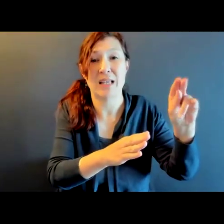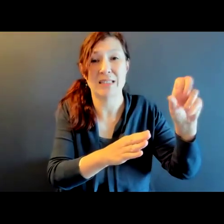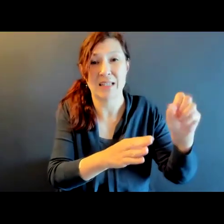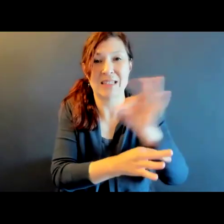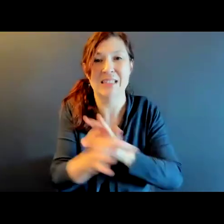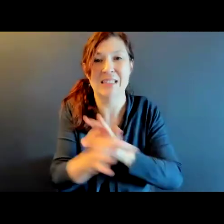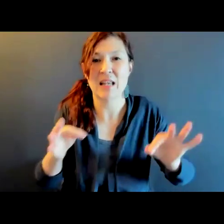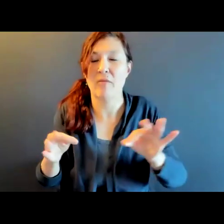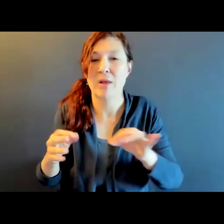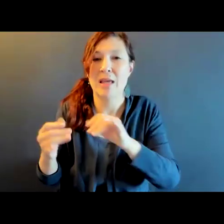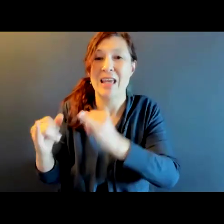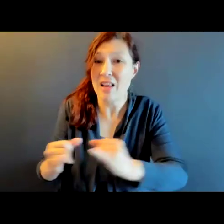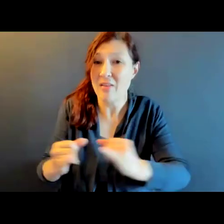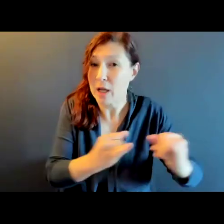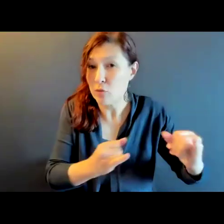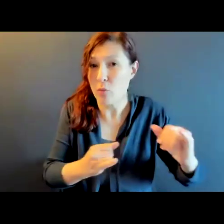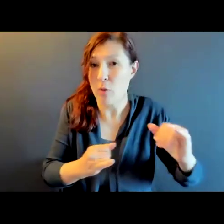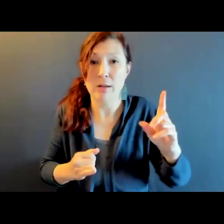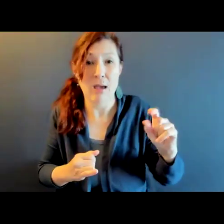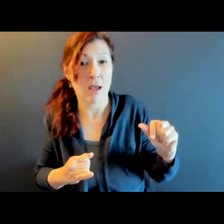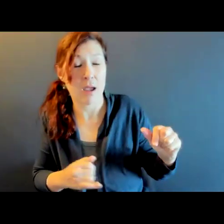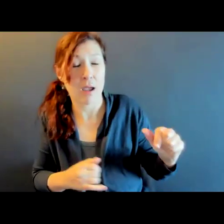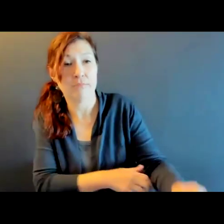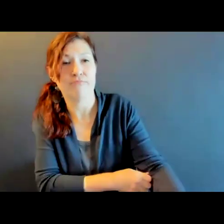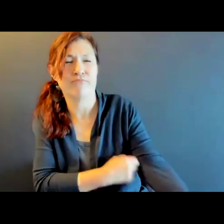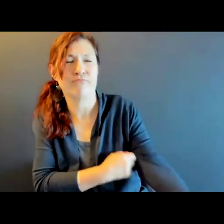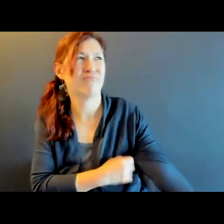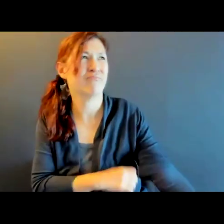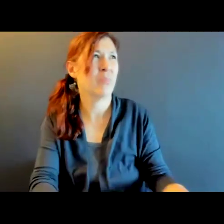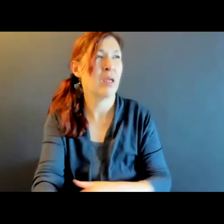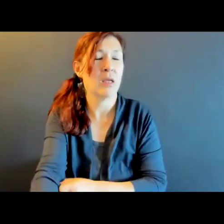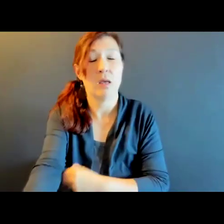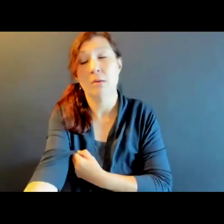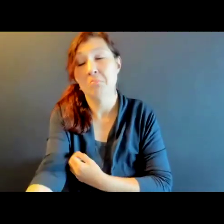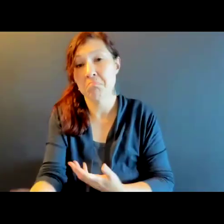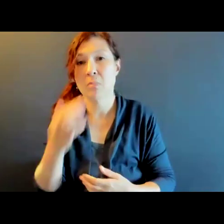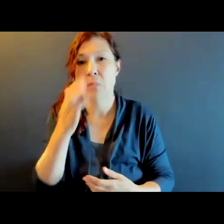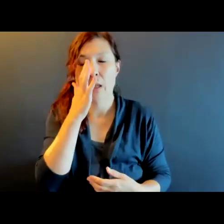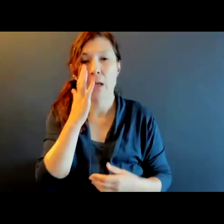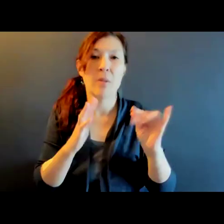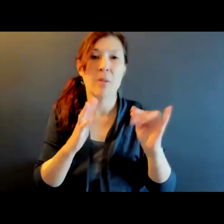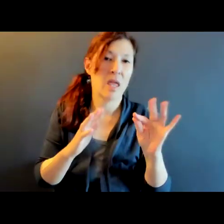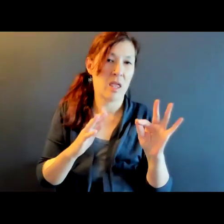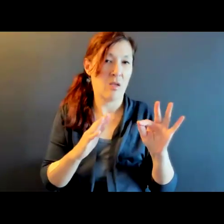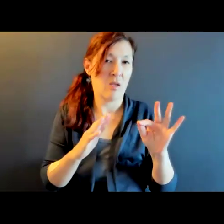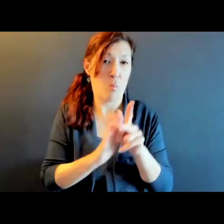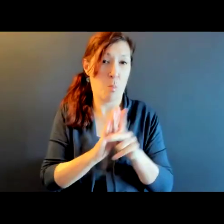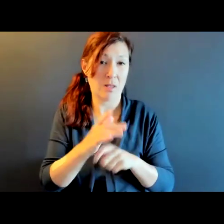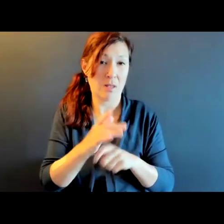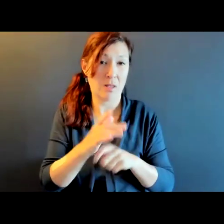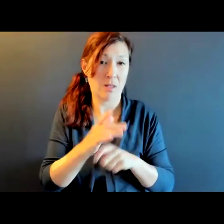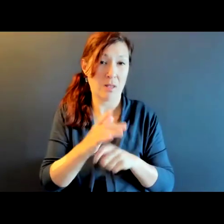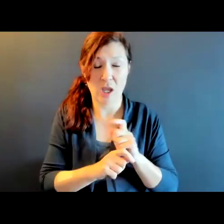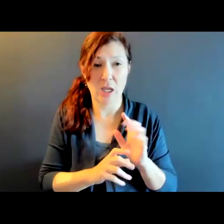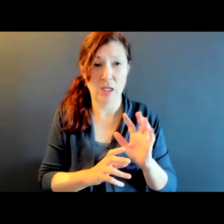if the heart of our policy change was to open up access and ensure more students had